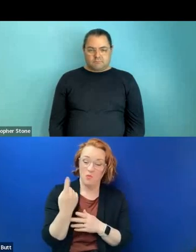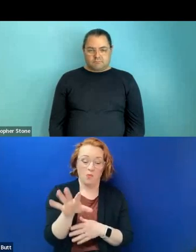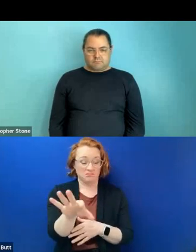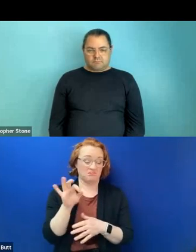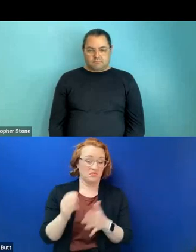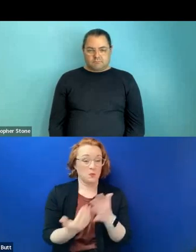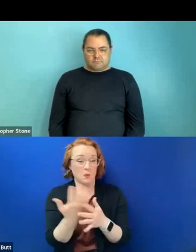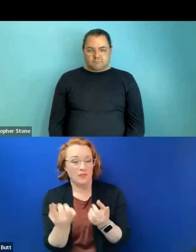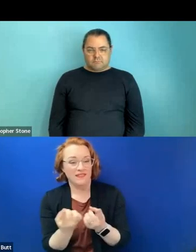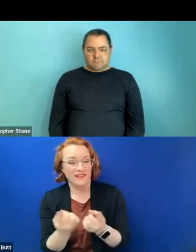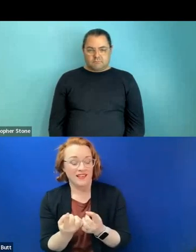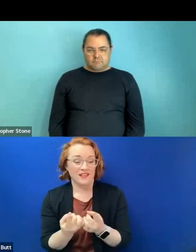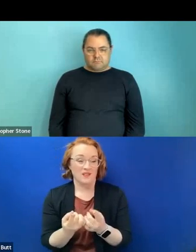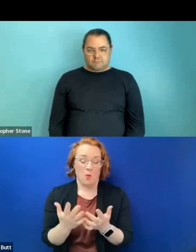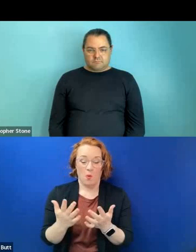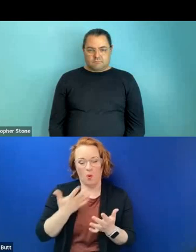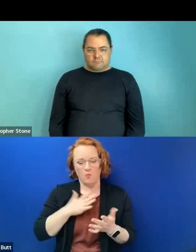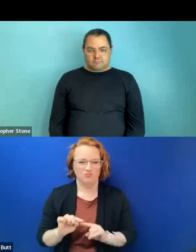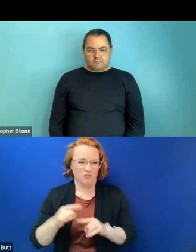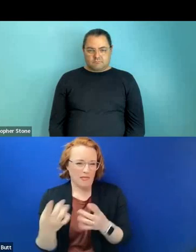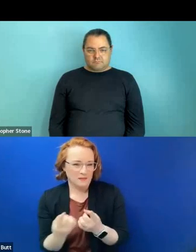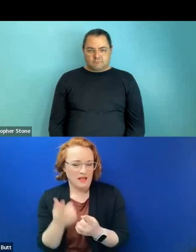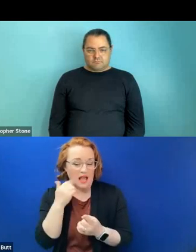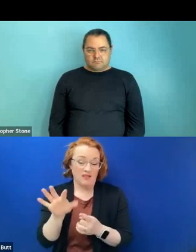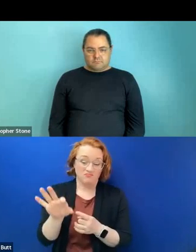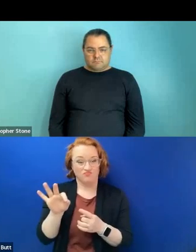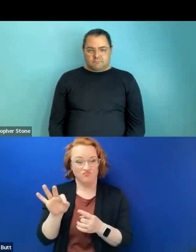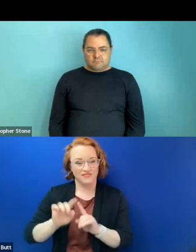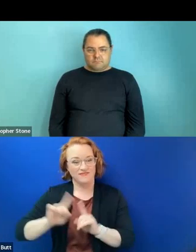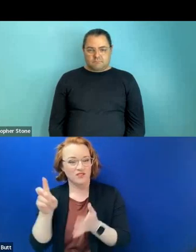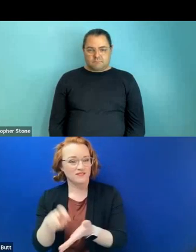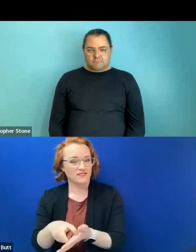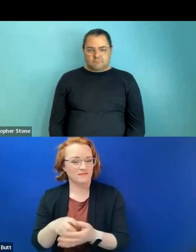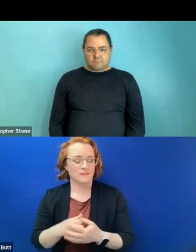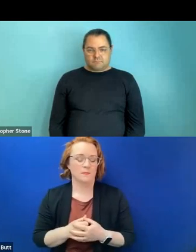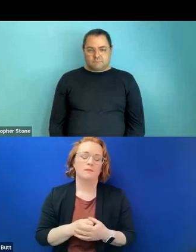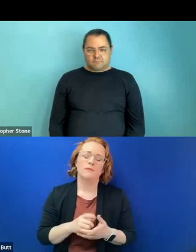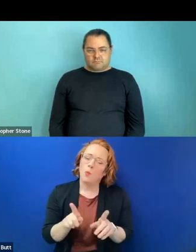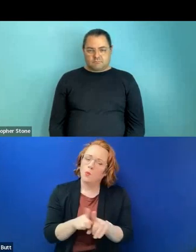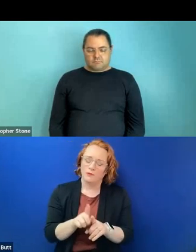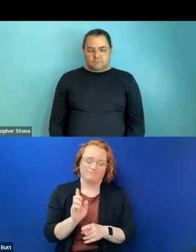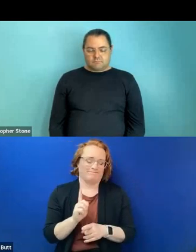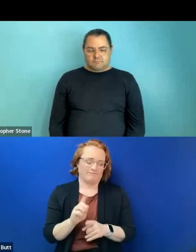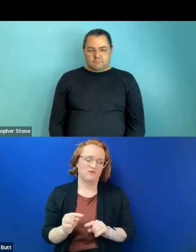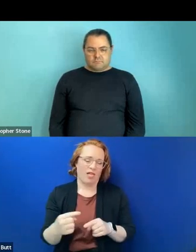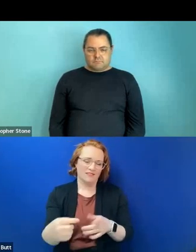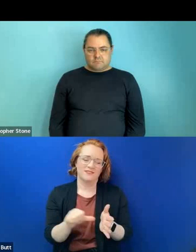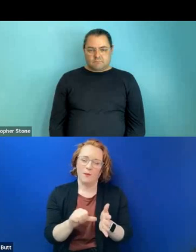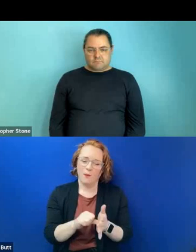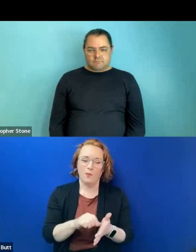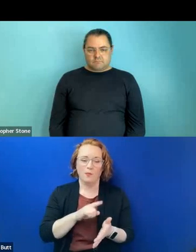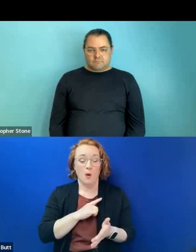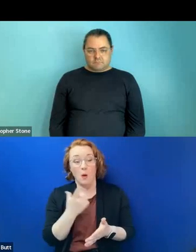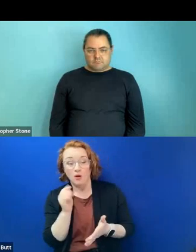if I find I need a challenge. At the same time, of course, this can also be difficult because you might walk into